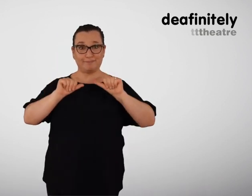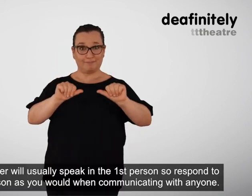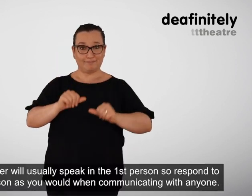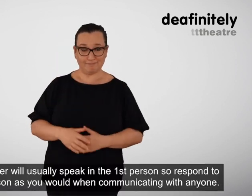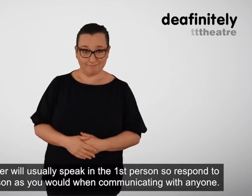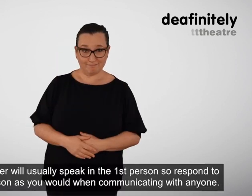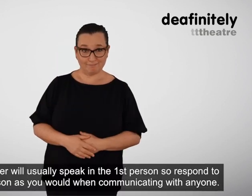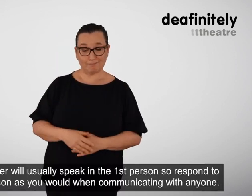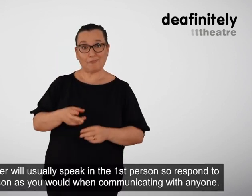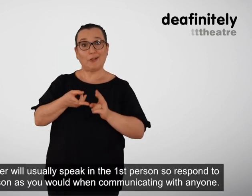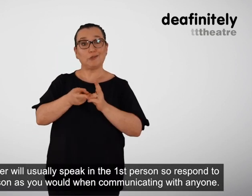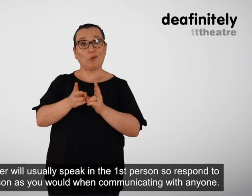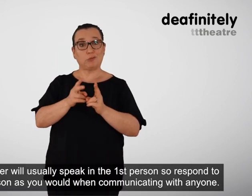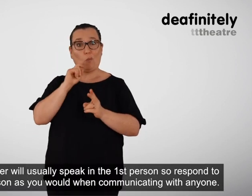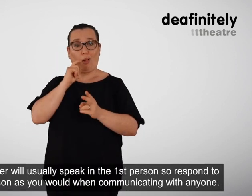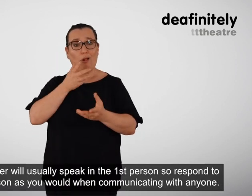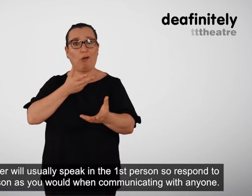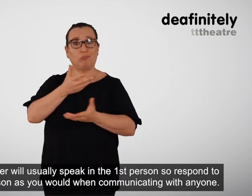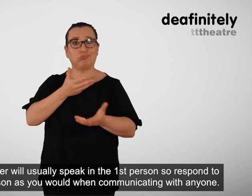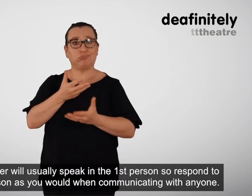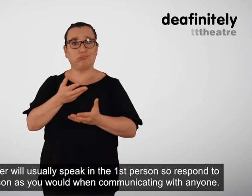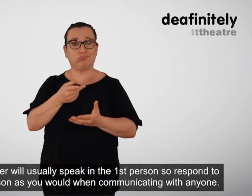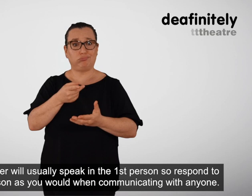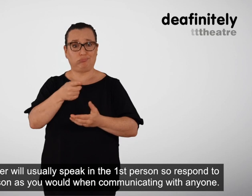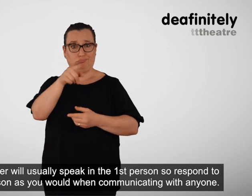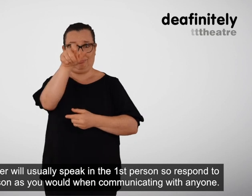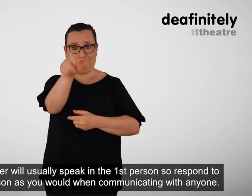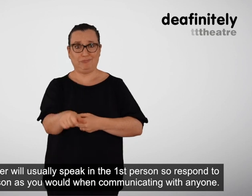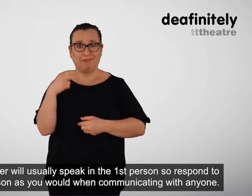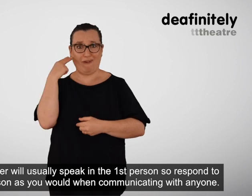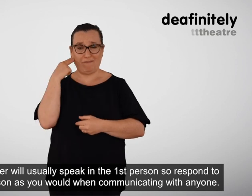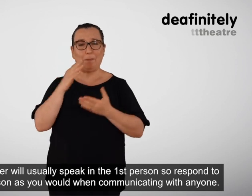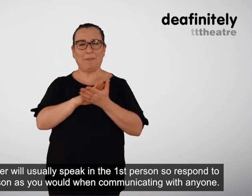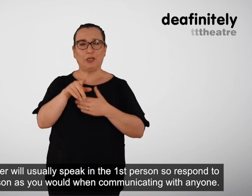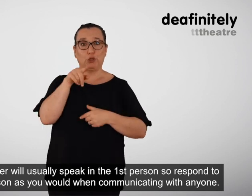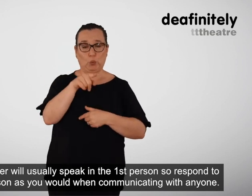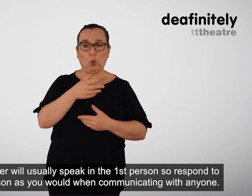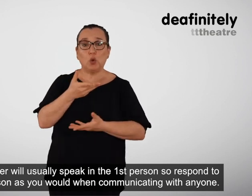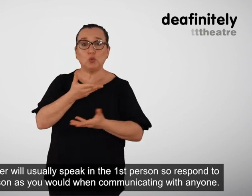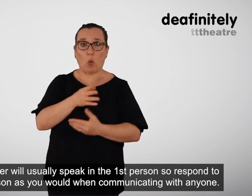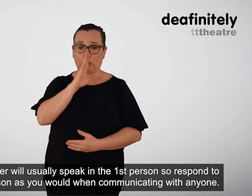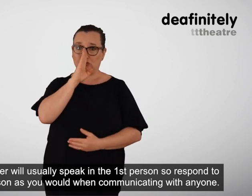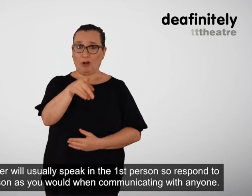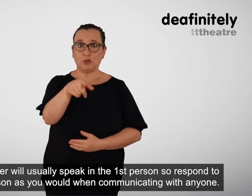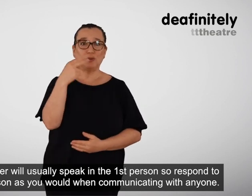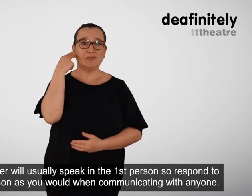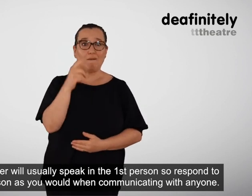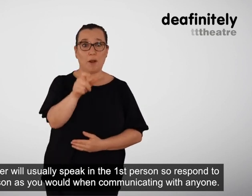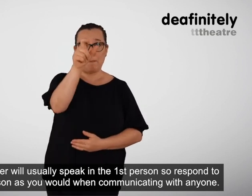The interpreter will usually speak in the first person, so respond to the deaf person as you would when communicating